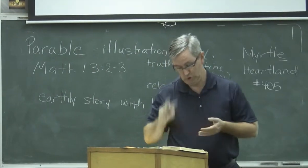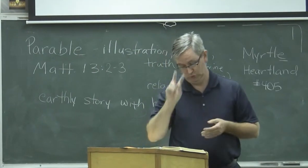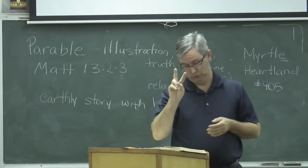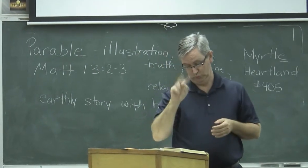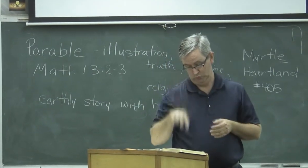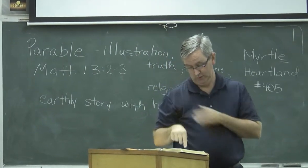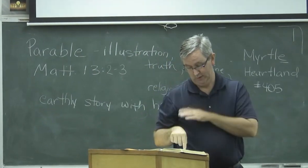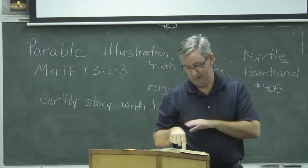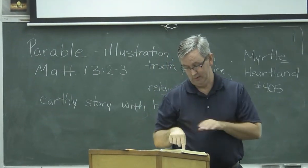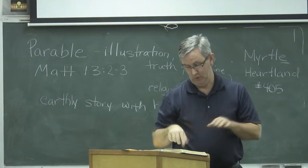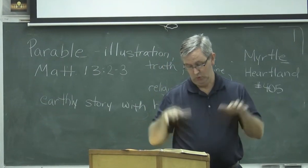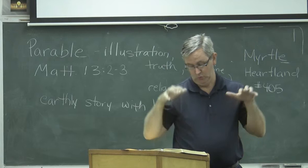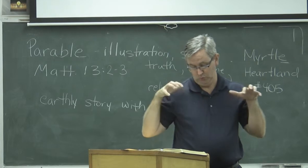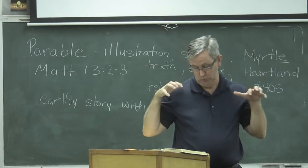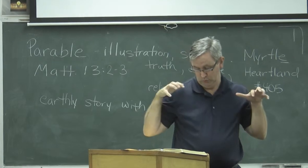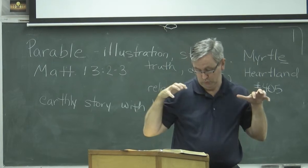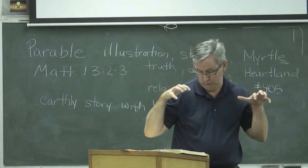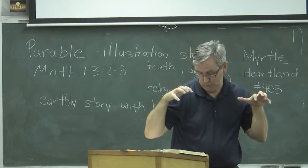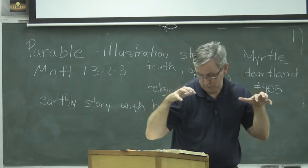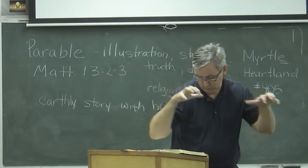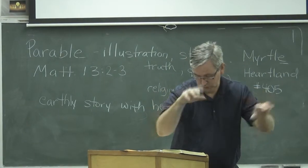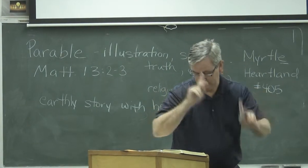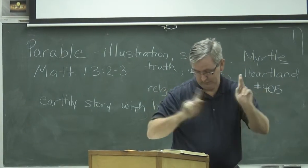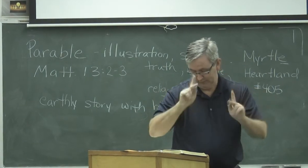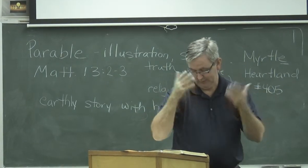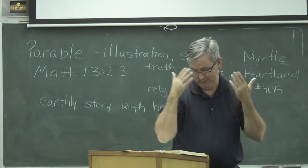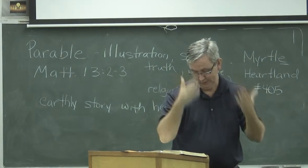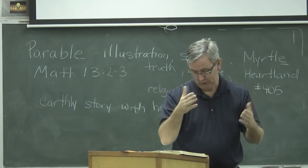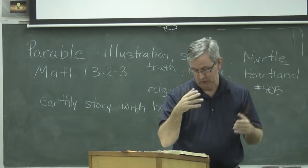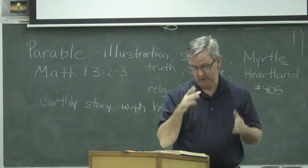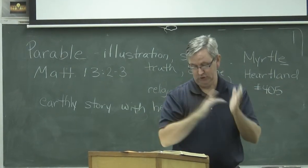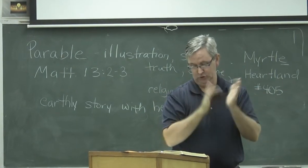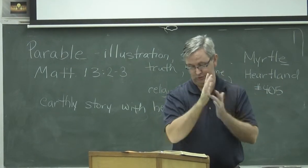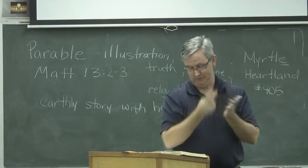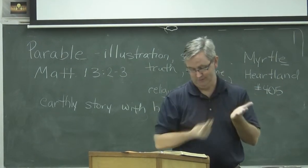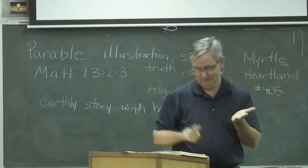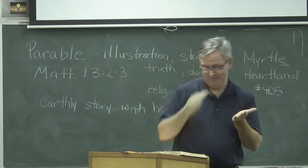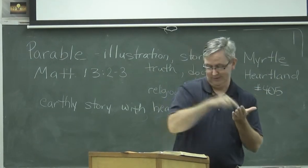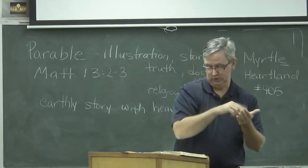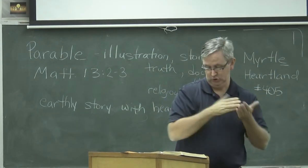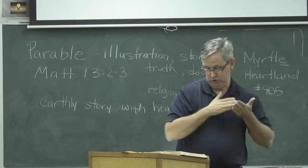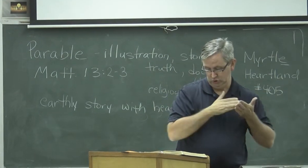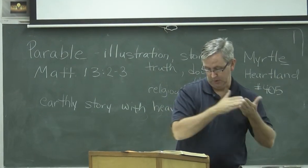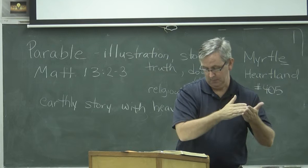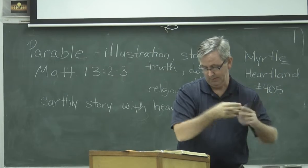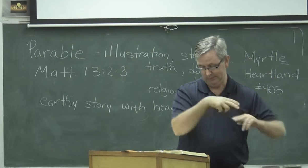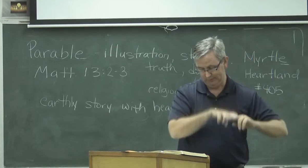In verse 2, it says this, and great multitudes were gathered together with him, so that he went into a ship